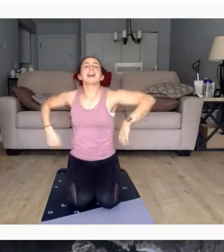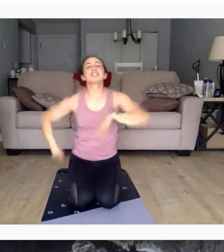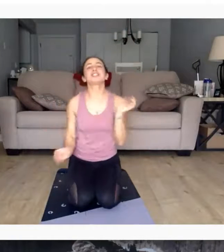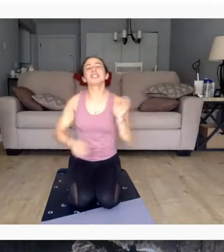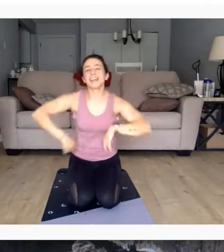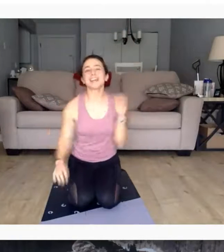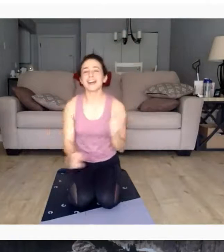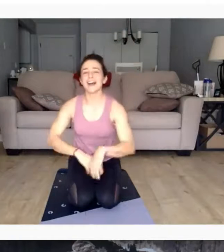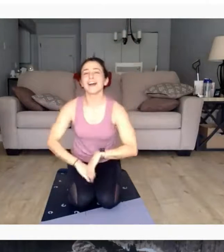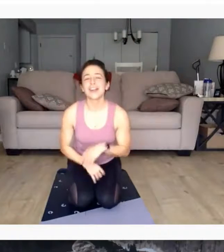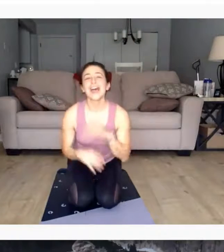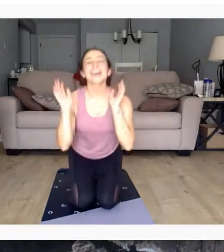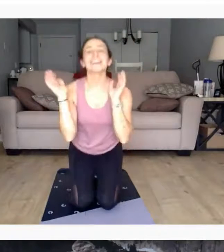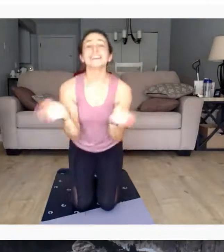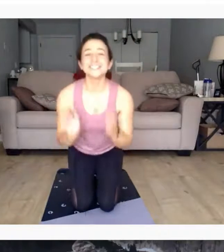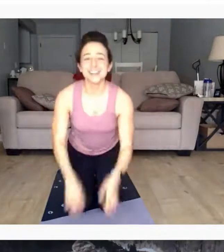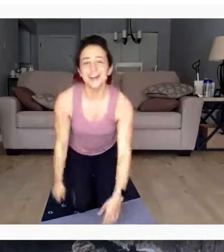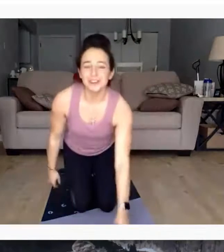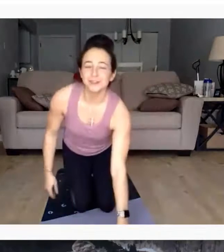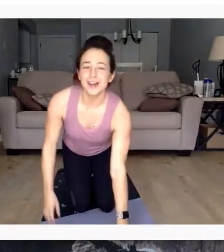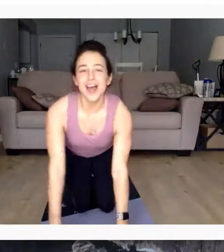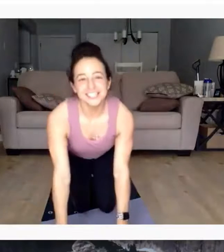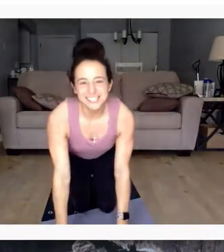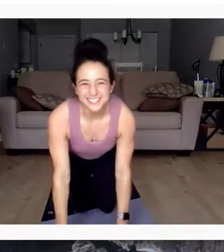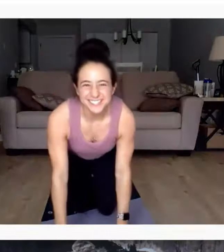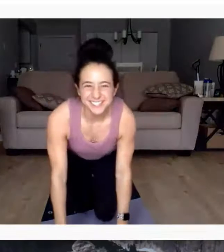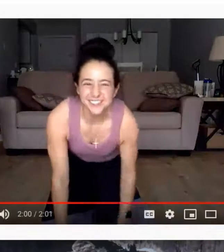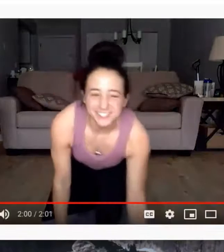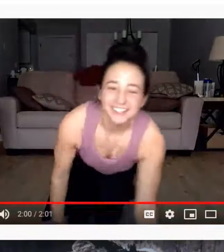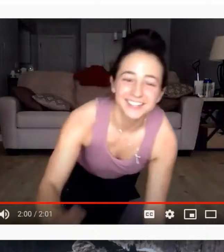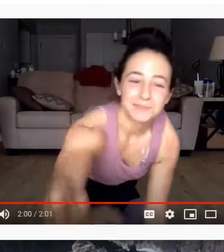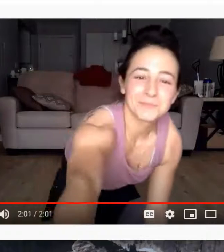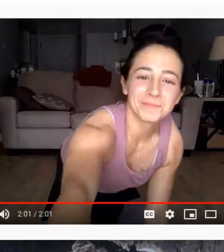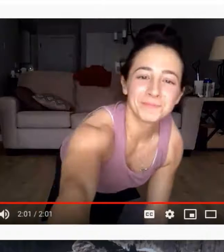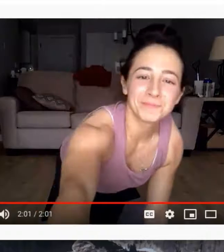And shake it out. Good job, everyone. I'll see you soon.